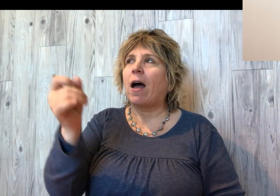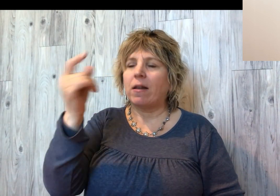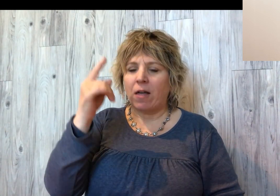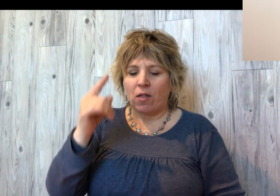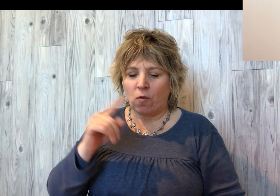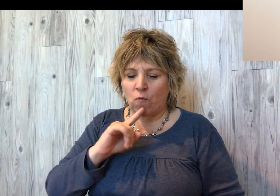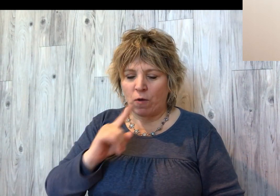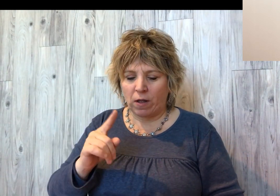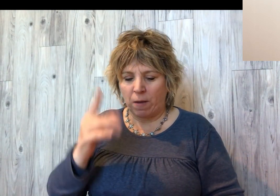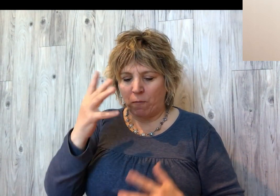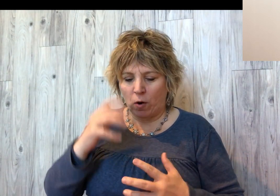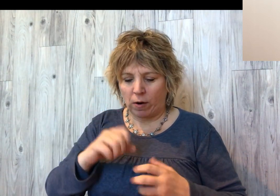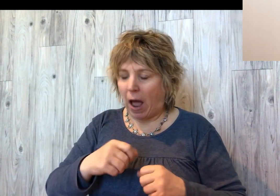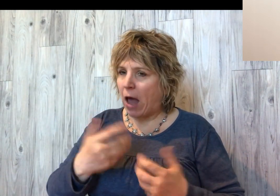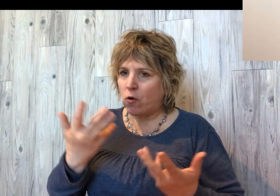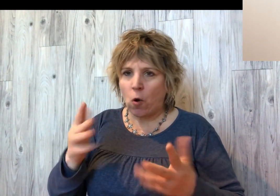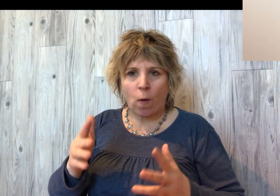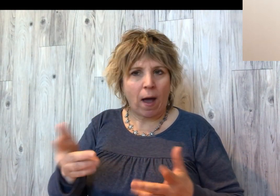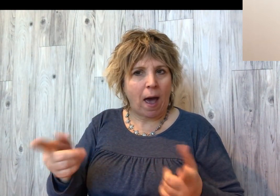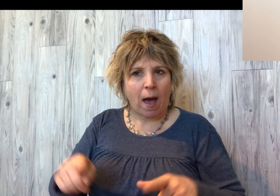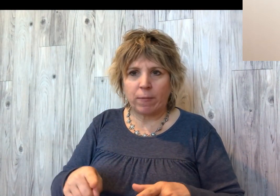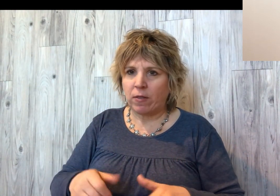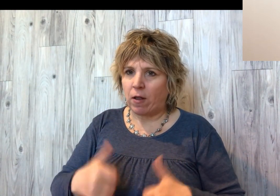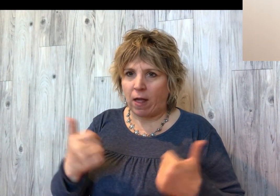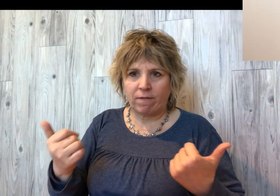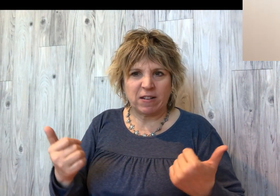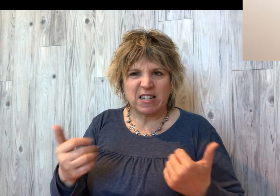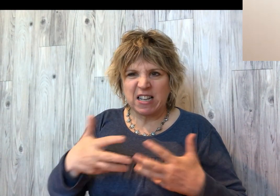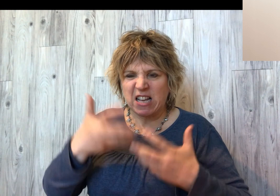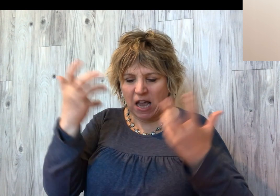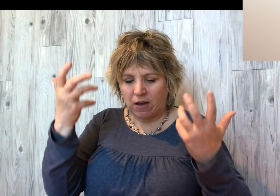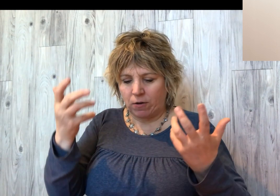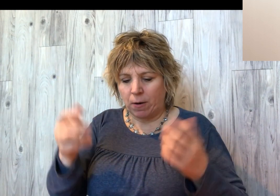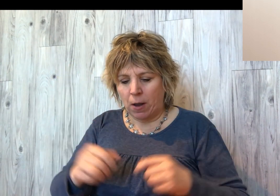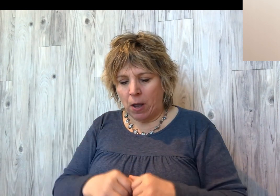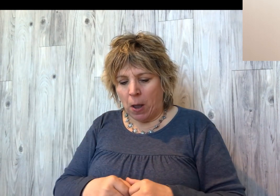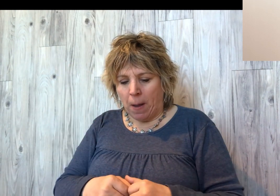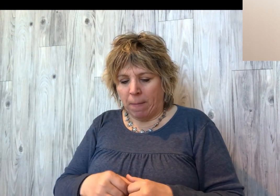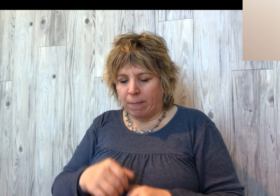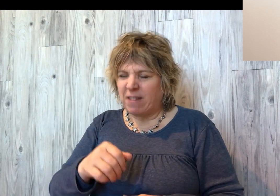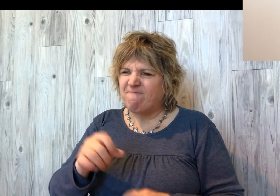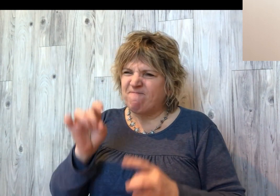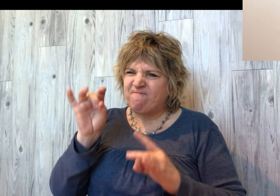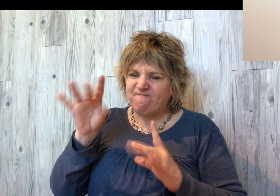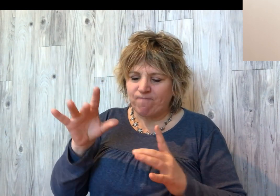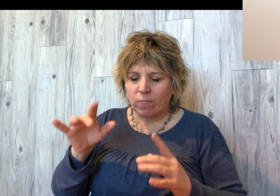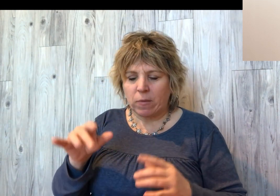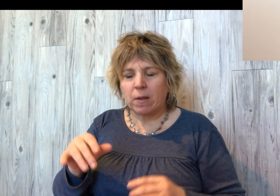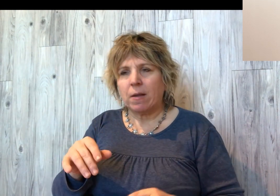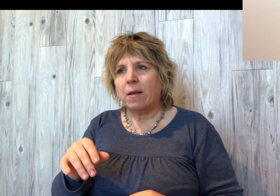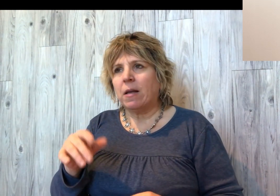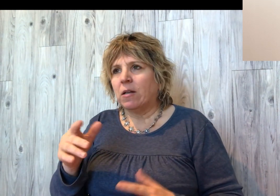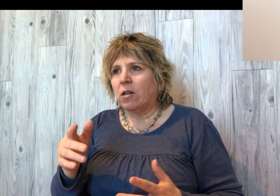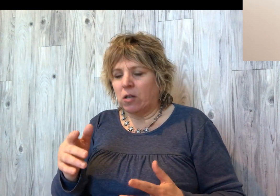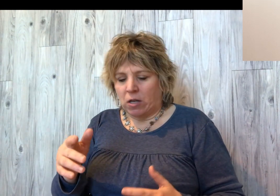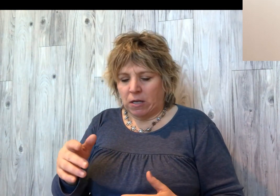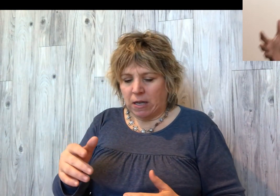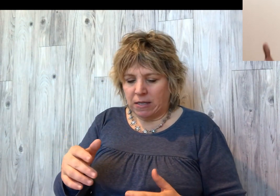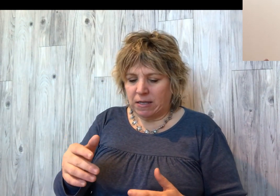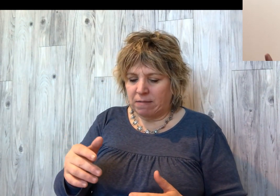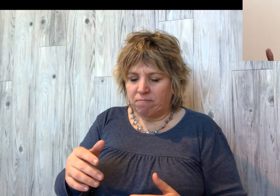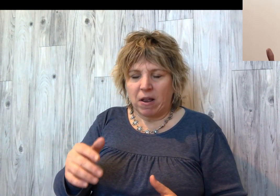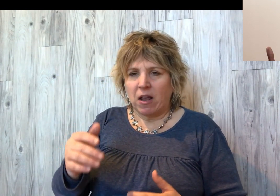I realize that they're broken. I don't know what happened in their life that made them this angry and this bitter and this given this lack